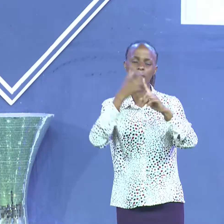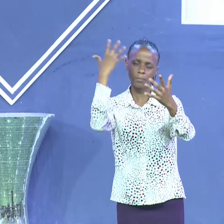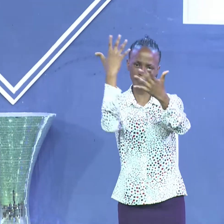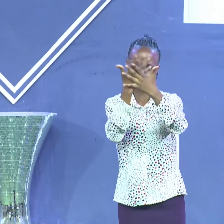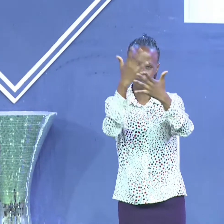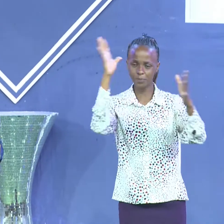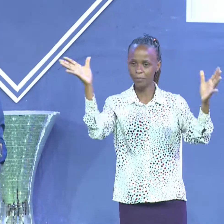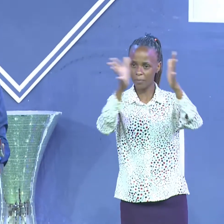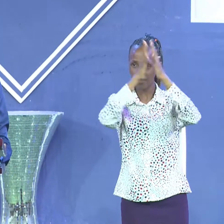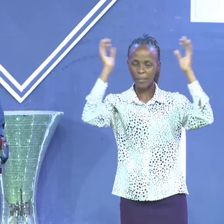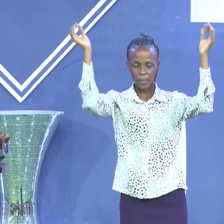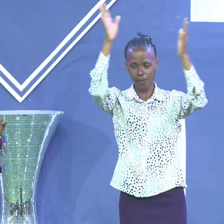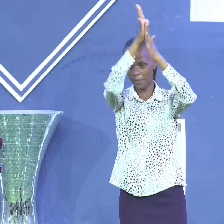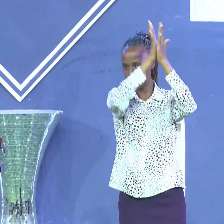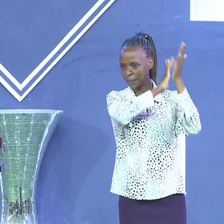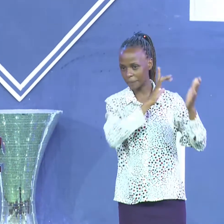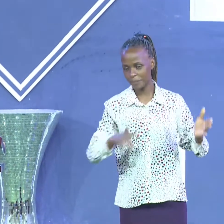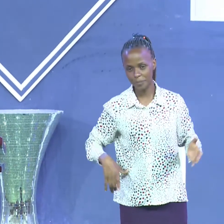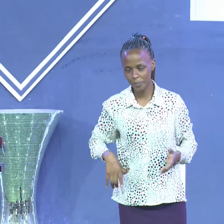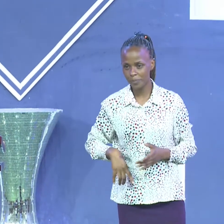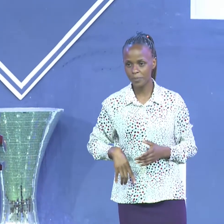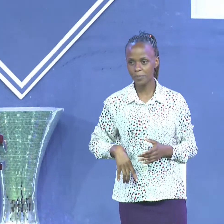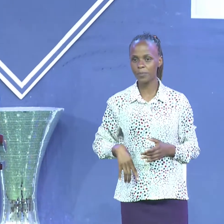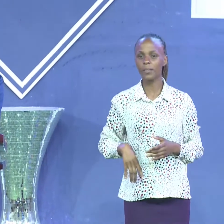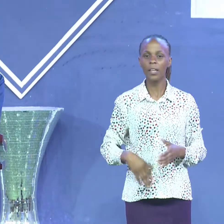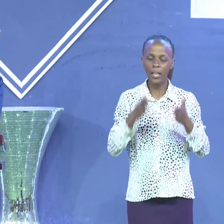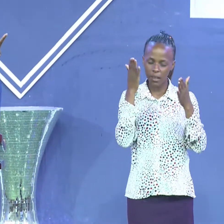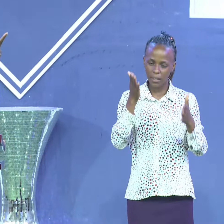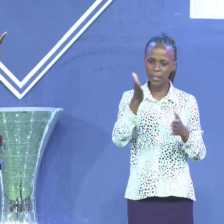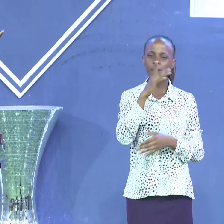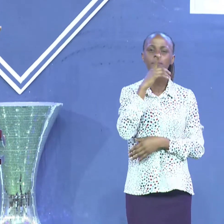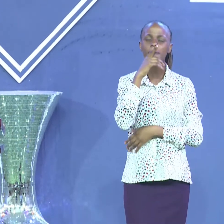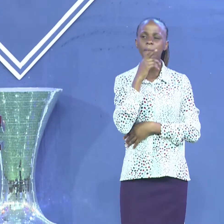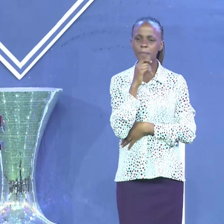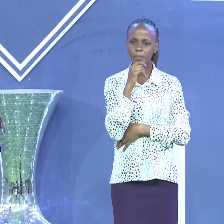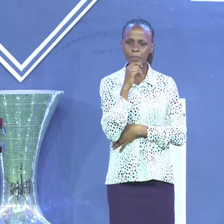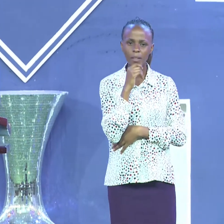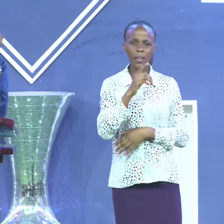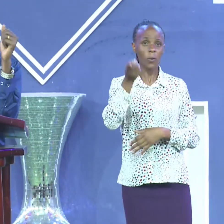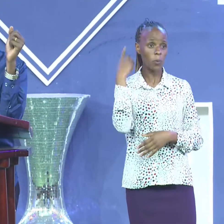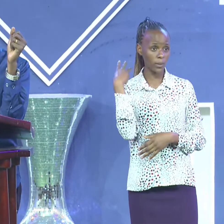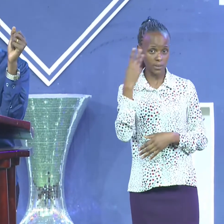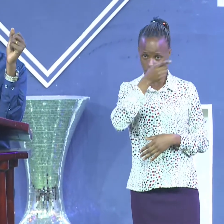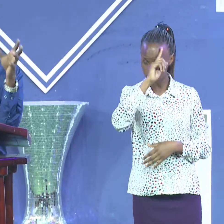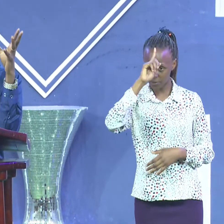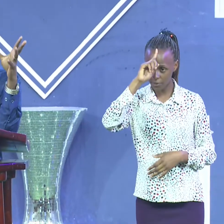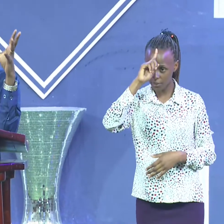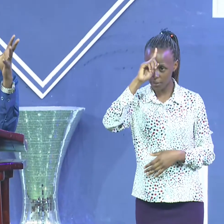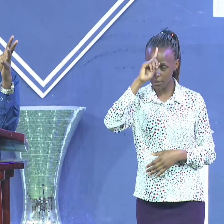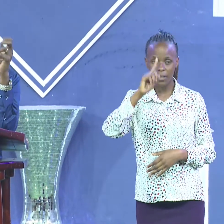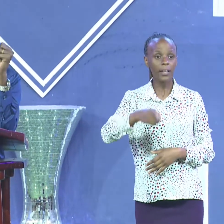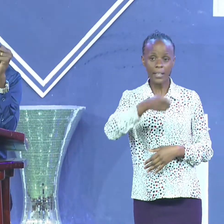Hallelujah. Amen. Mukama yebaziwe. Amen. Wanawali wa musajja. There is a man here. Yali kabaka. He was a king.